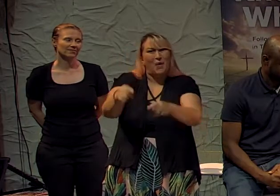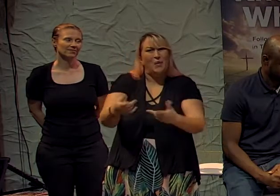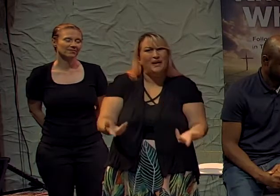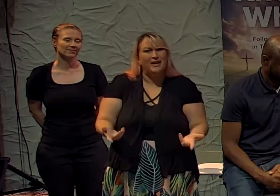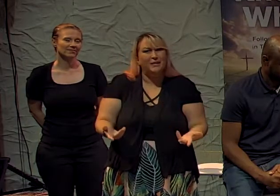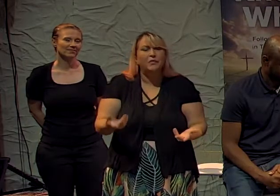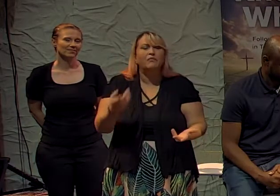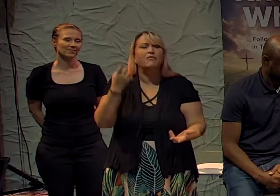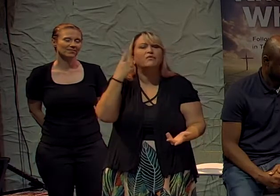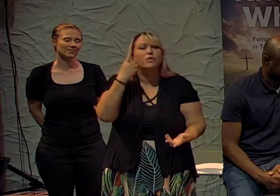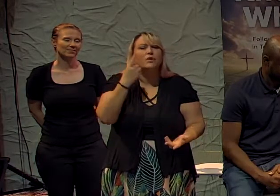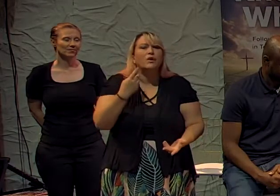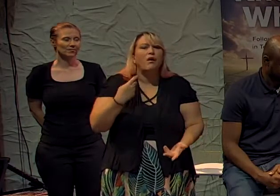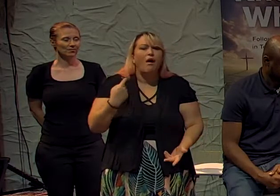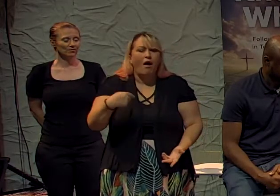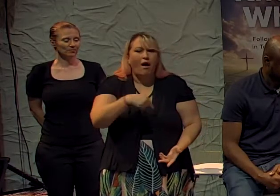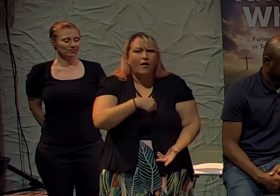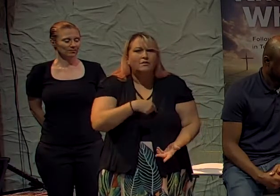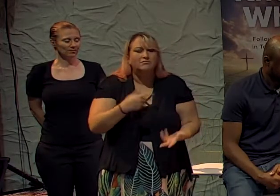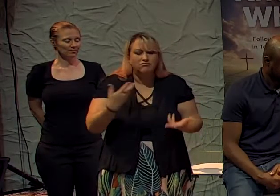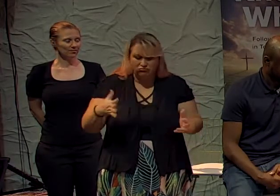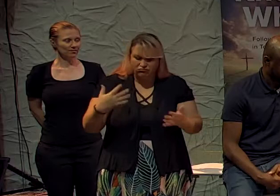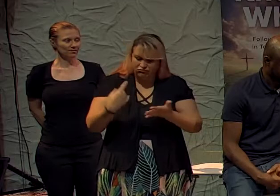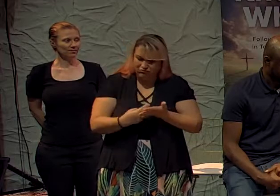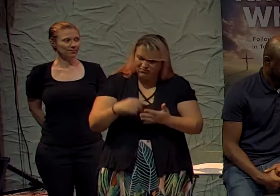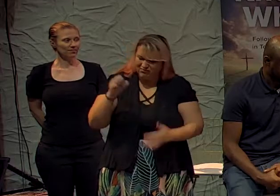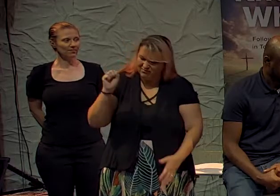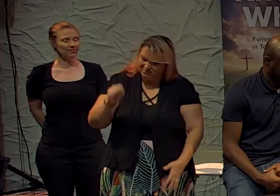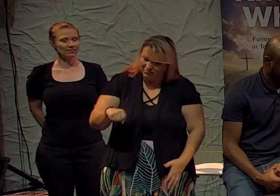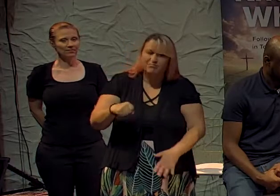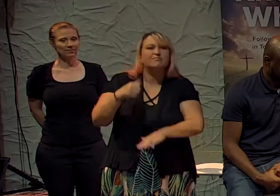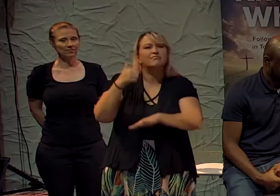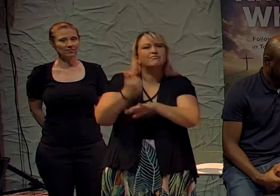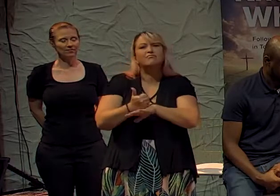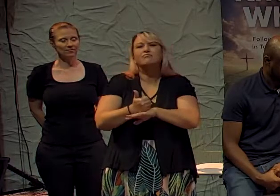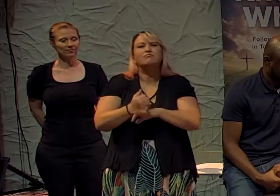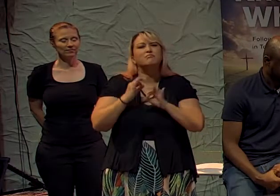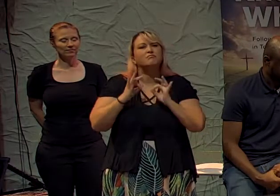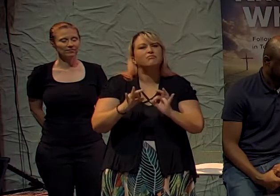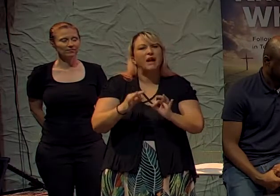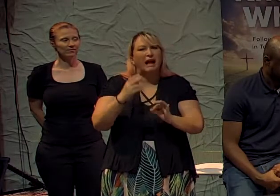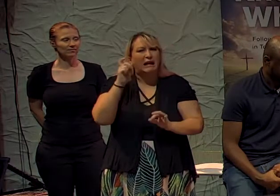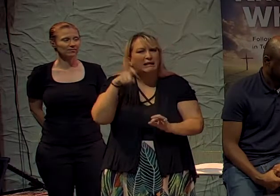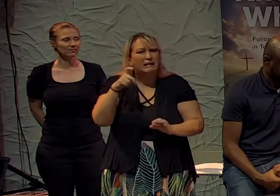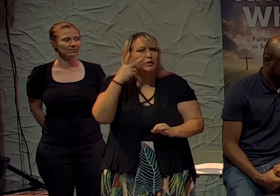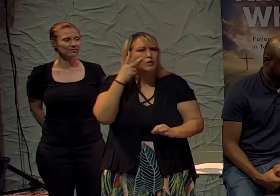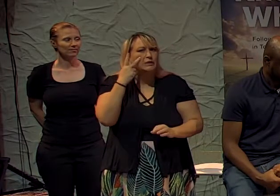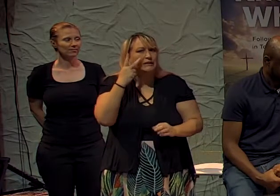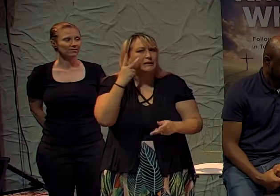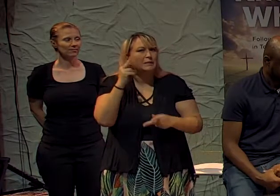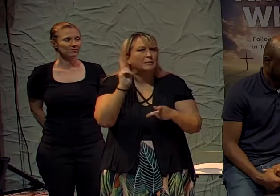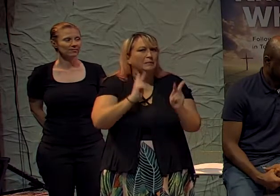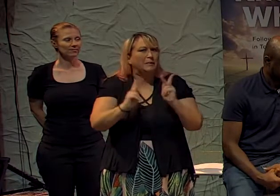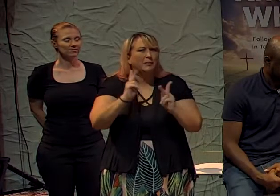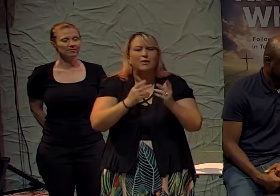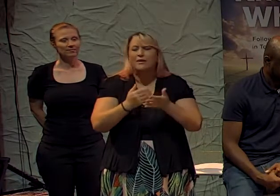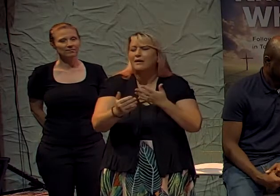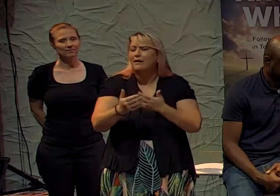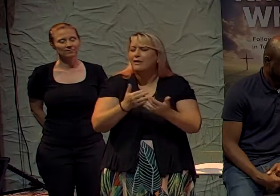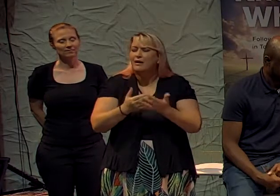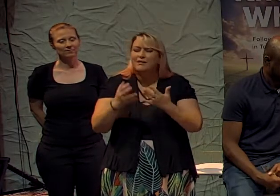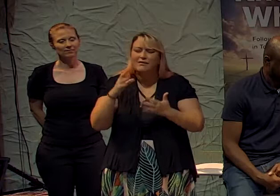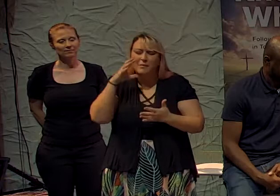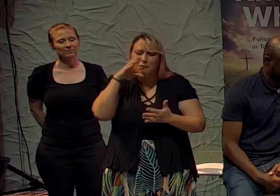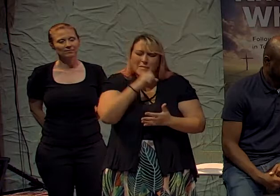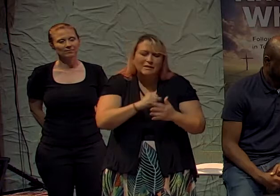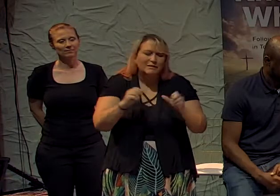for us, we talked about it and it's yes, because I needed to see people. Even if I missed the